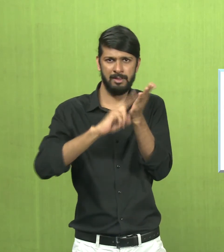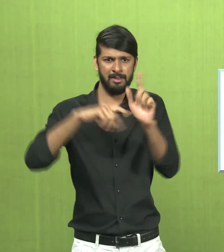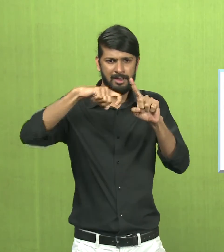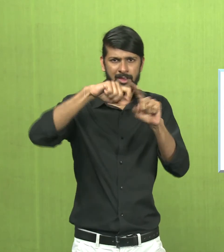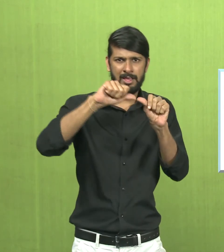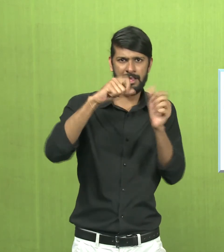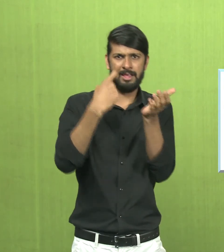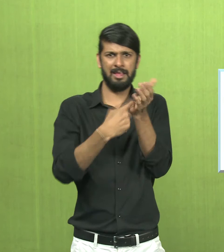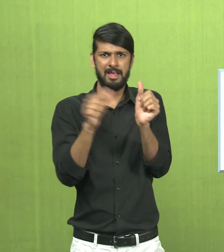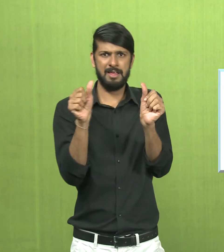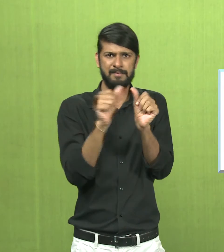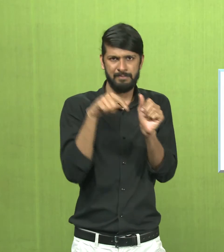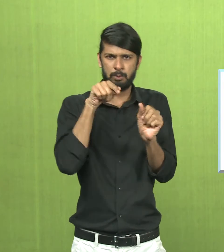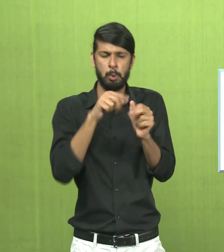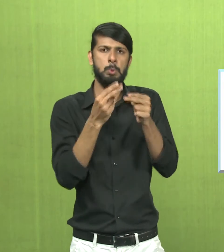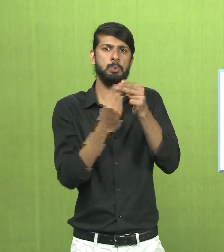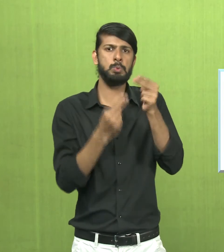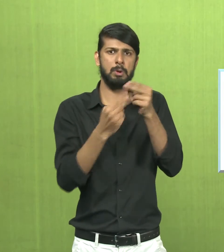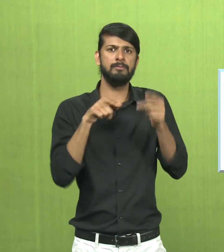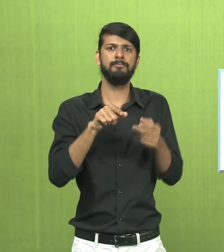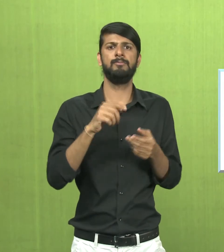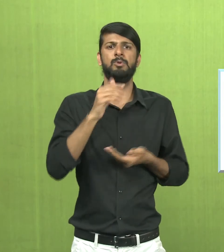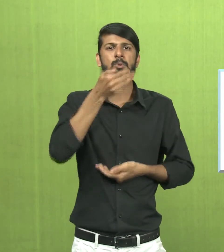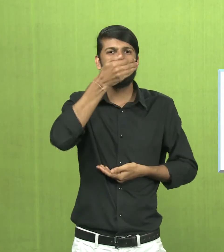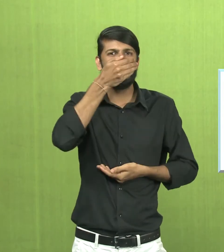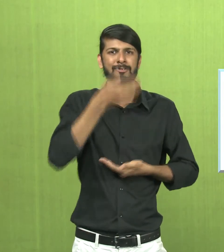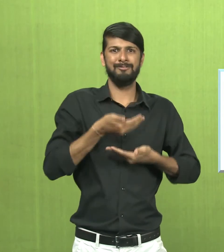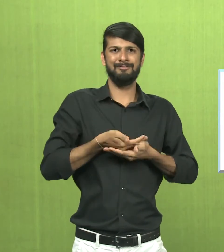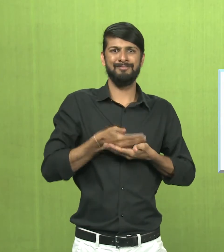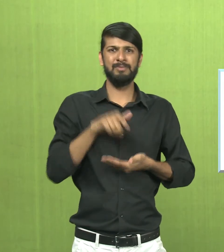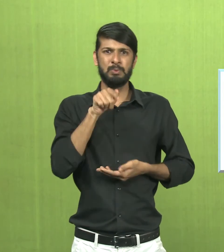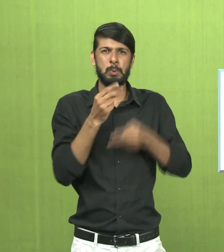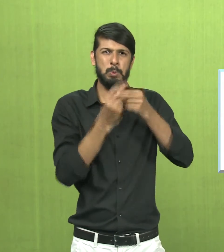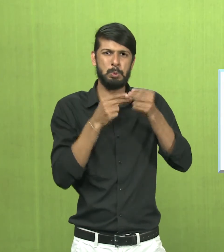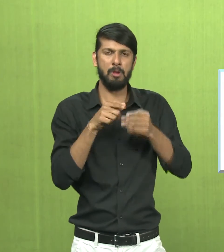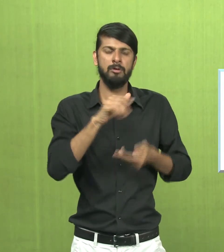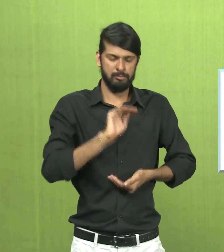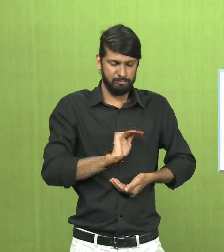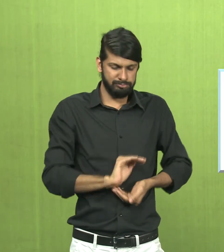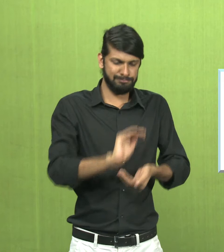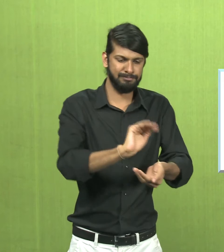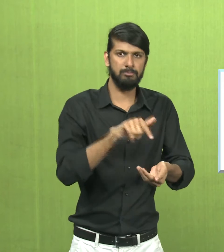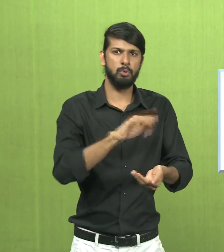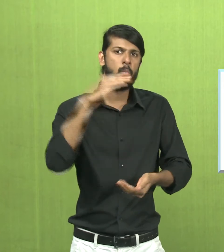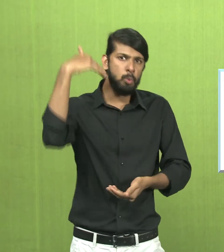Tirthankara, which according to the Jain are the religious or the spiritual